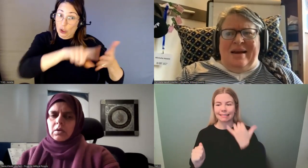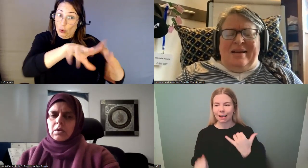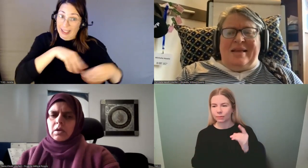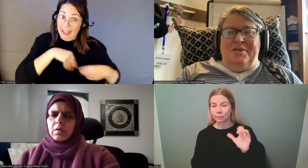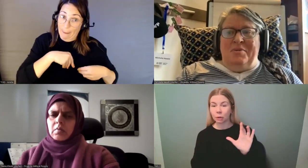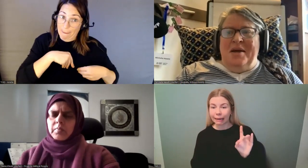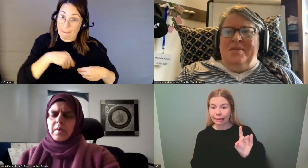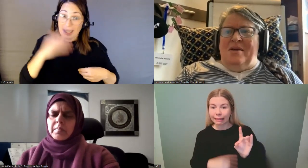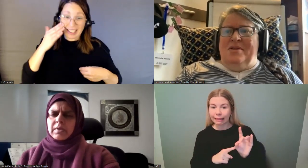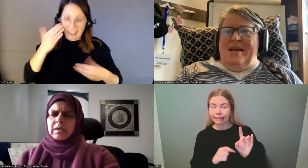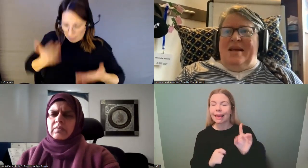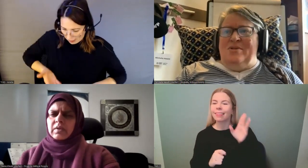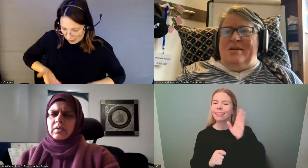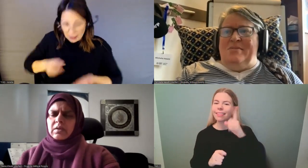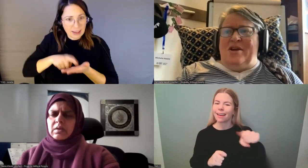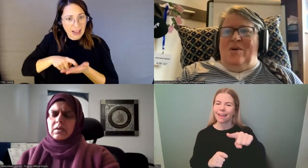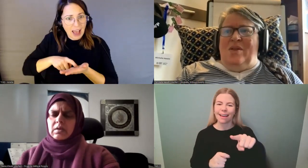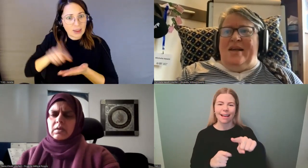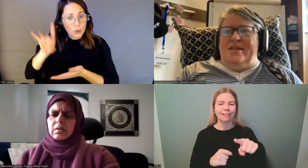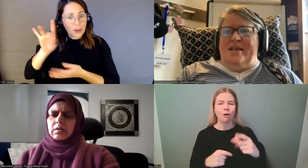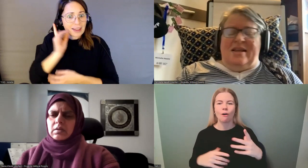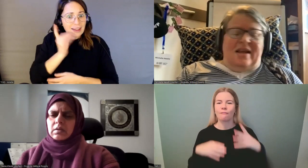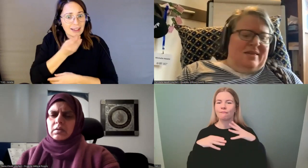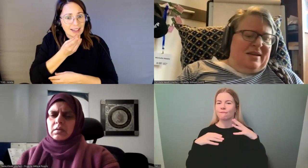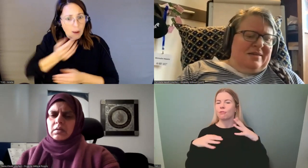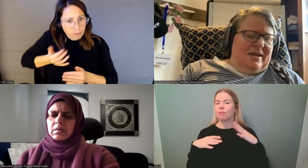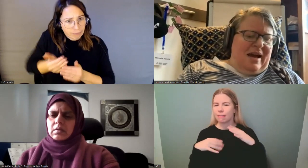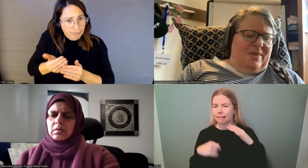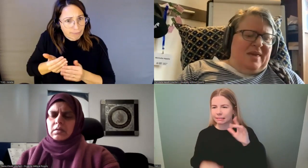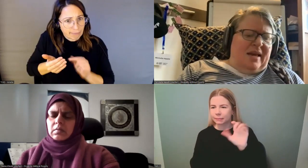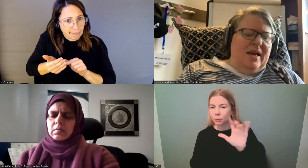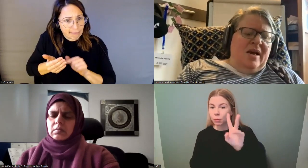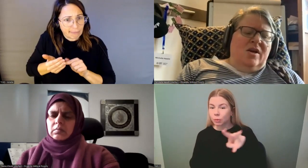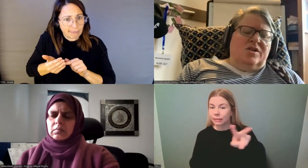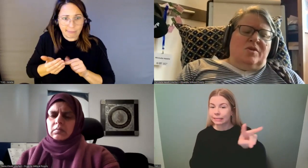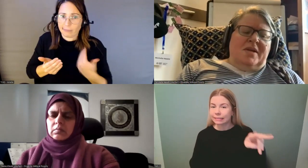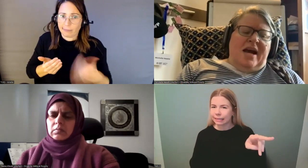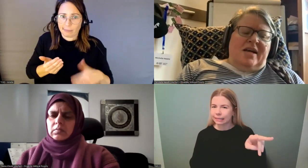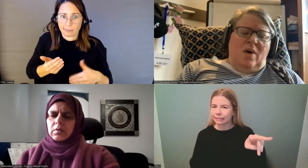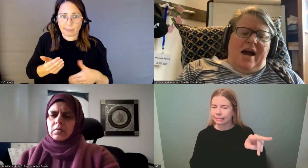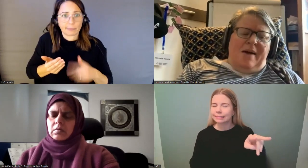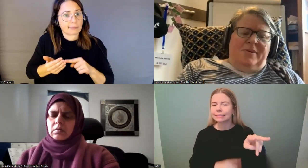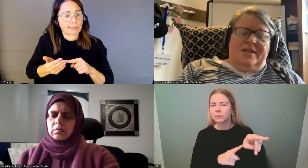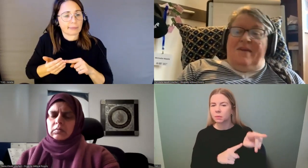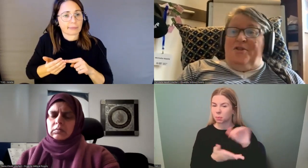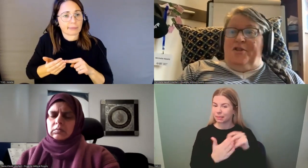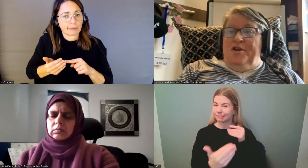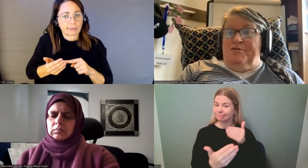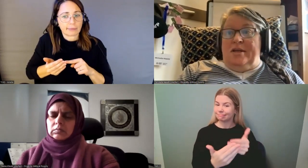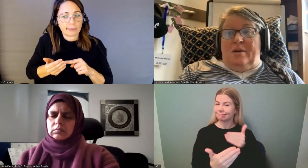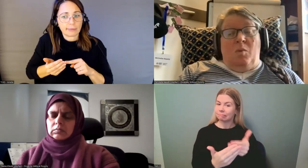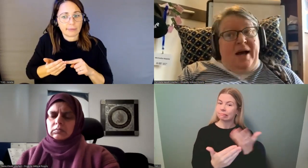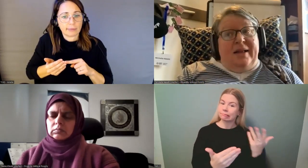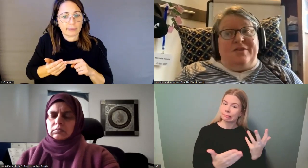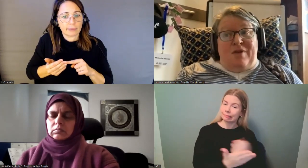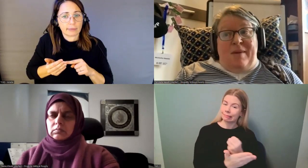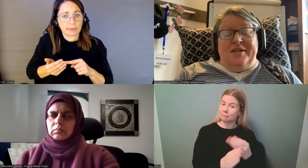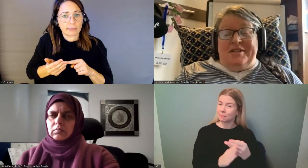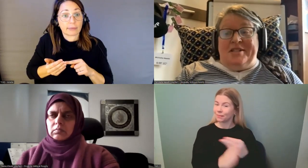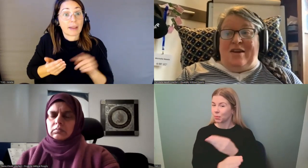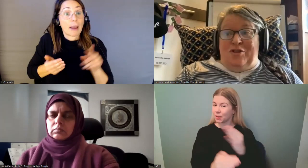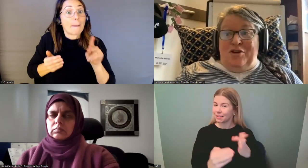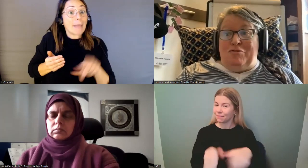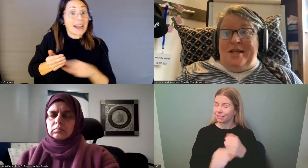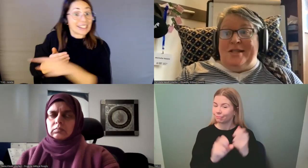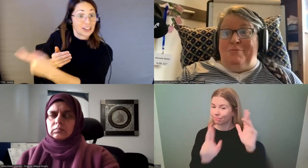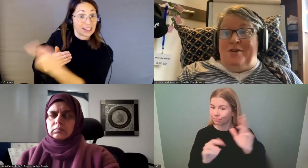Rabia? They do seem to go later than I think. Somebody asked what happens after third reading. Well, as Rabia